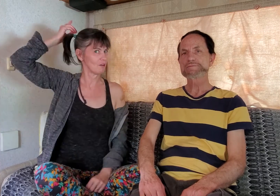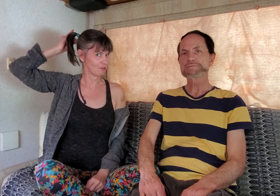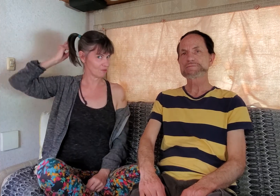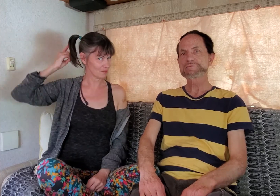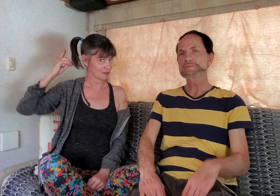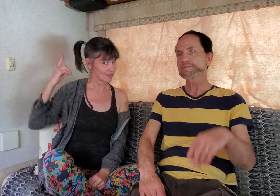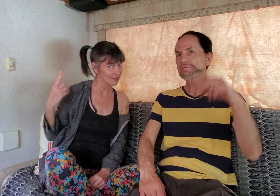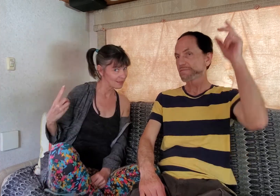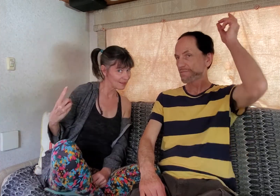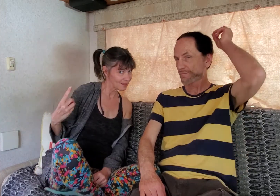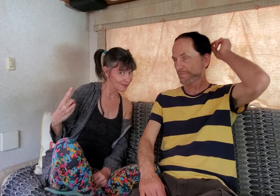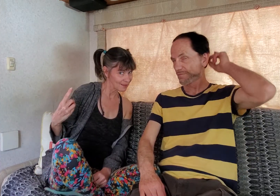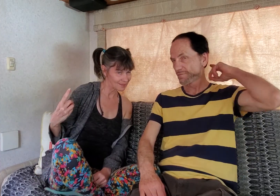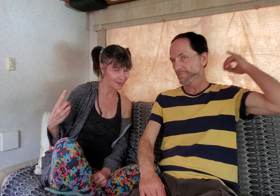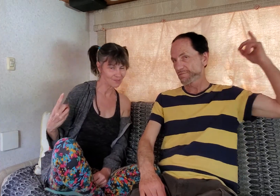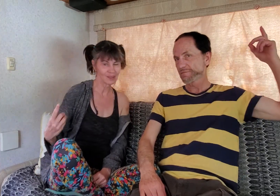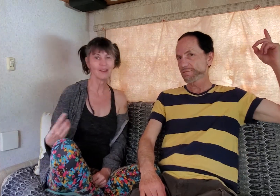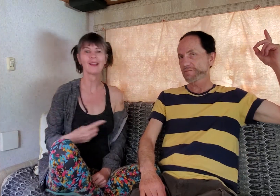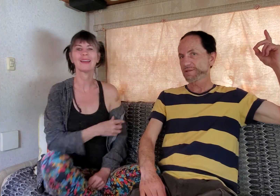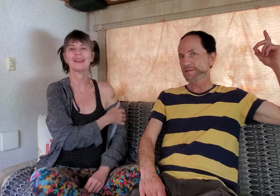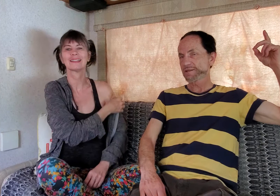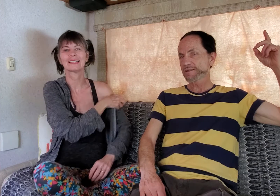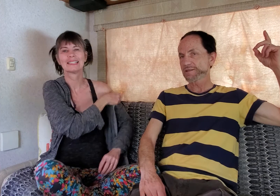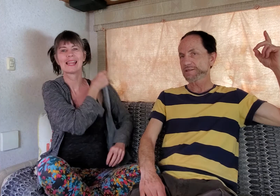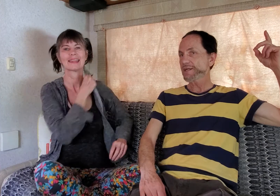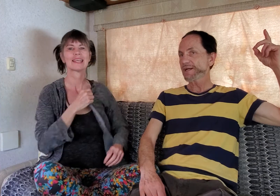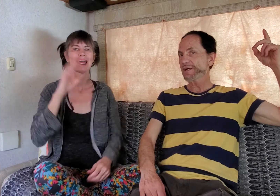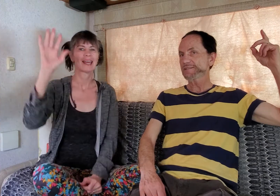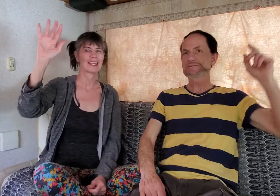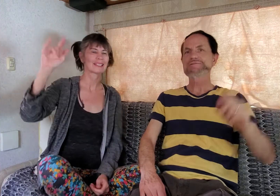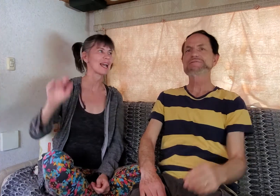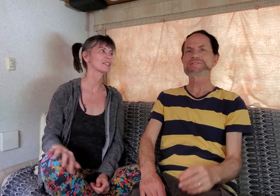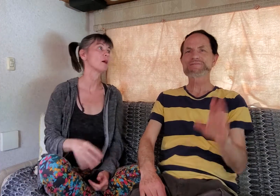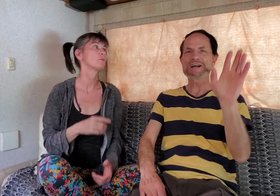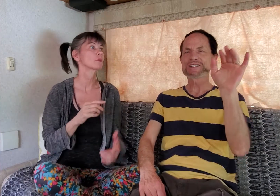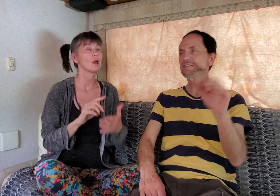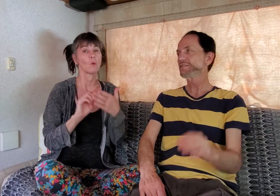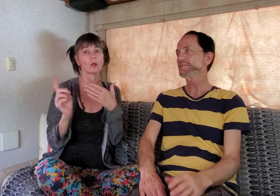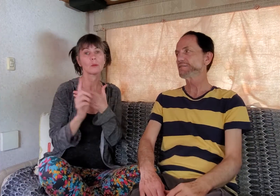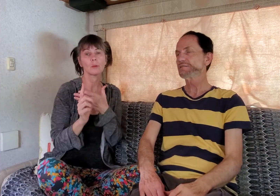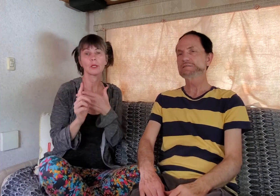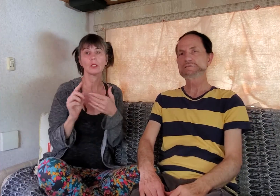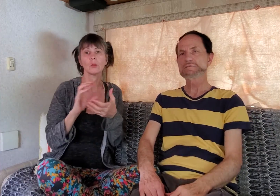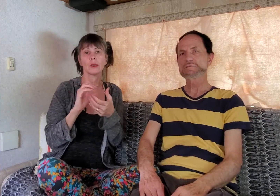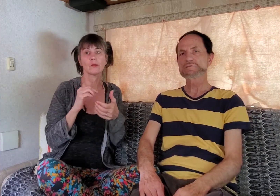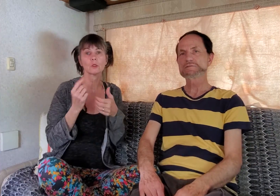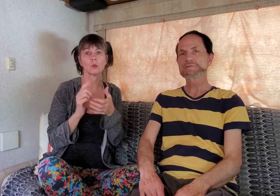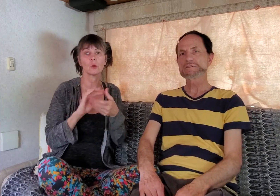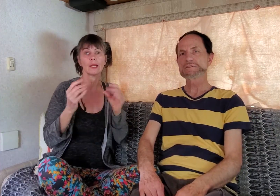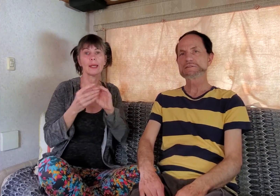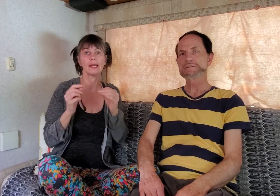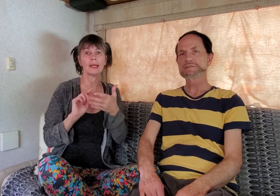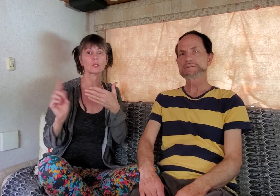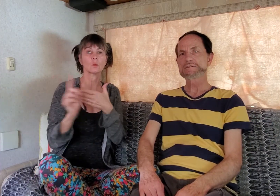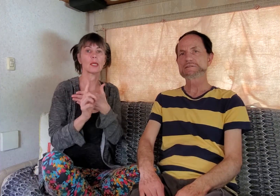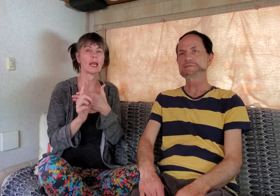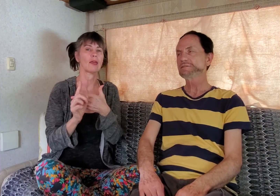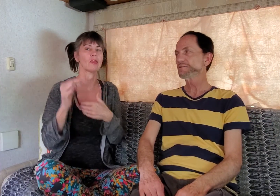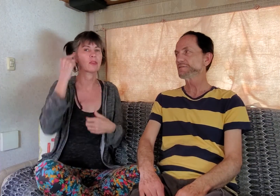of Davy Crockett. Yeehaw. Thanks, guys. Bye. We're going to be bringing you another story next week. I think